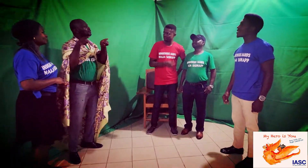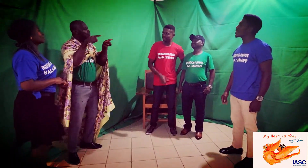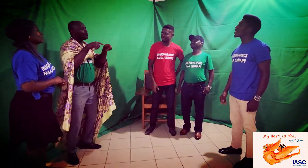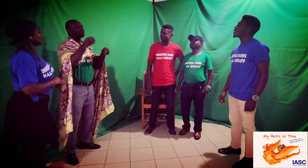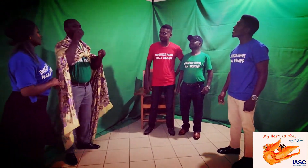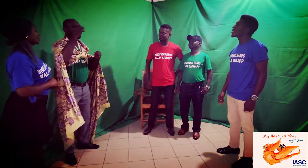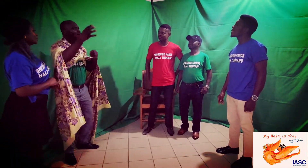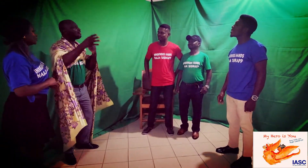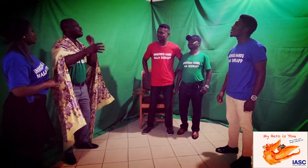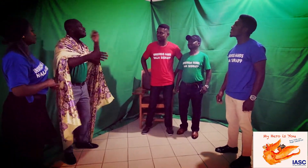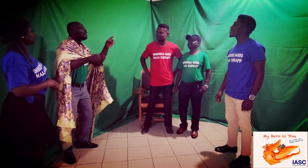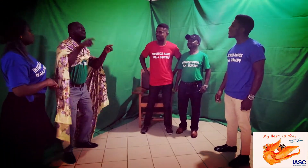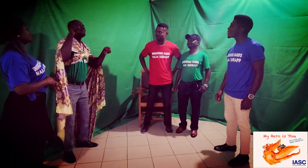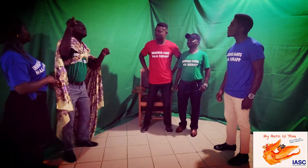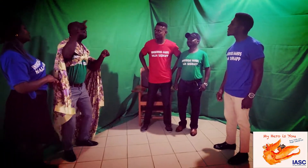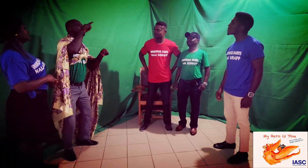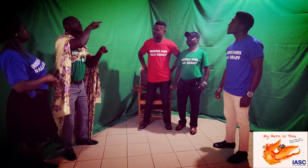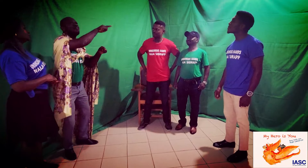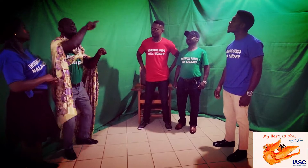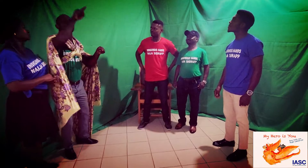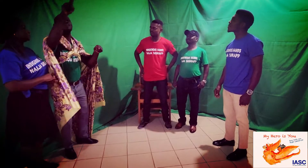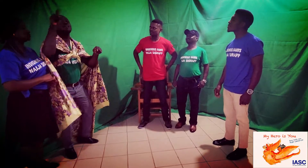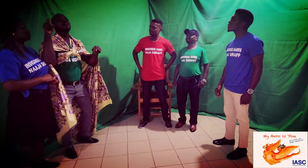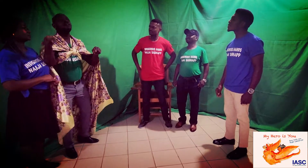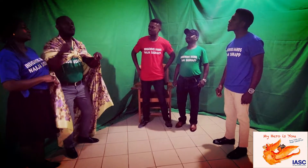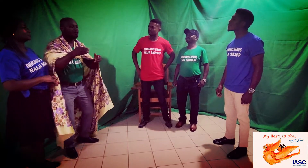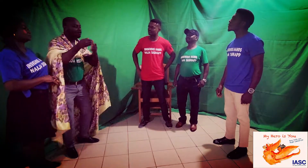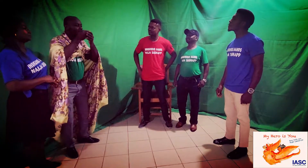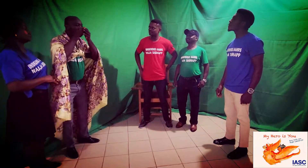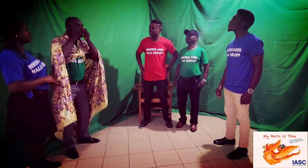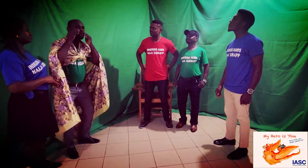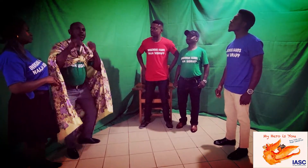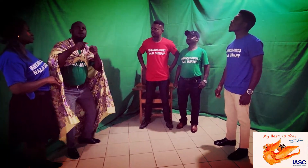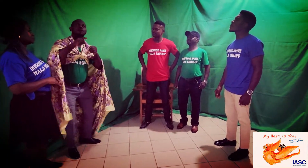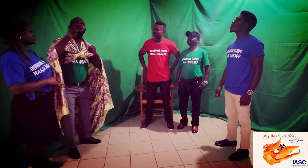the coronavirus? We all need to